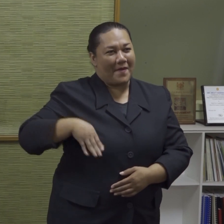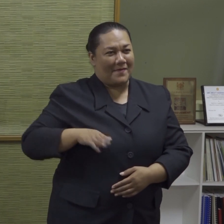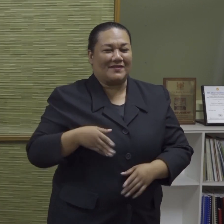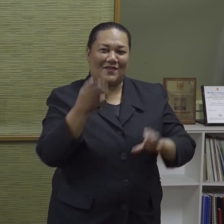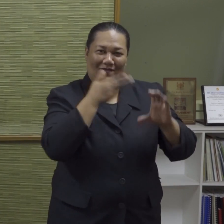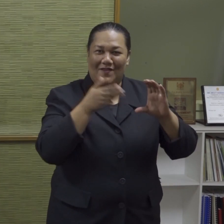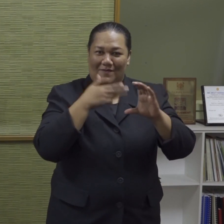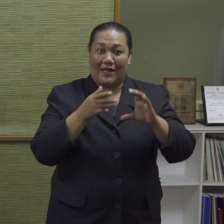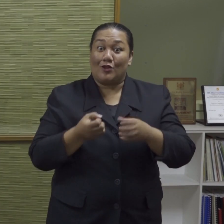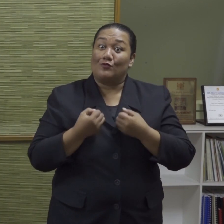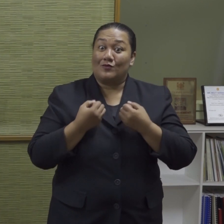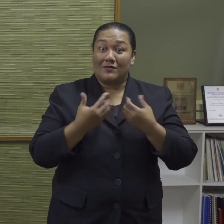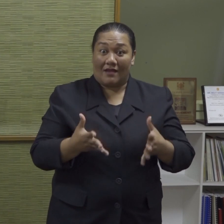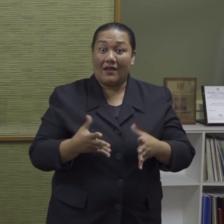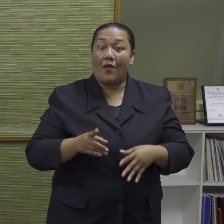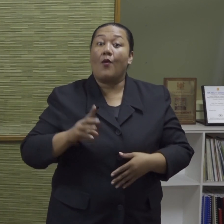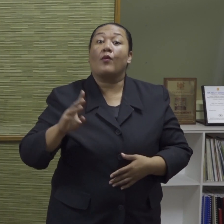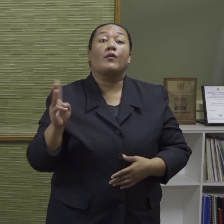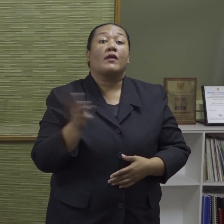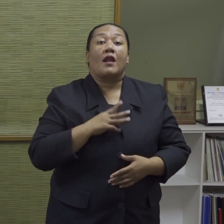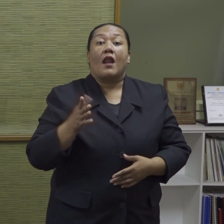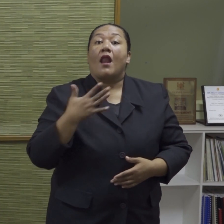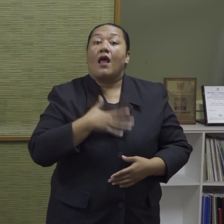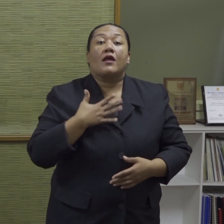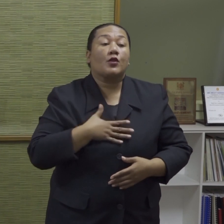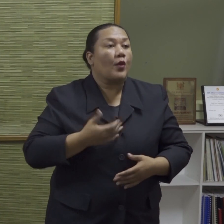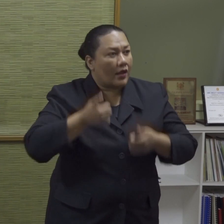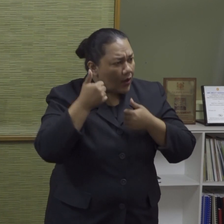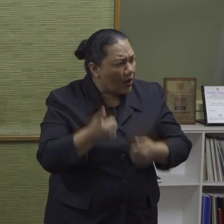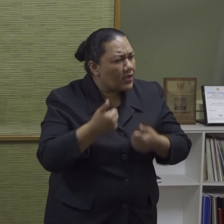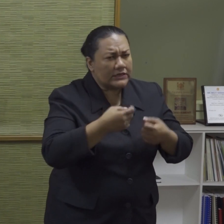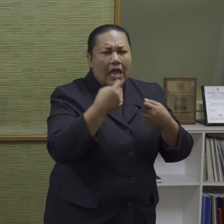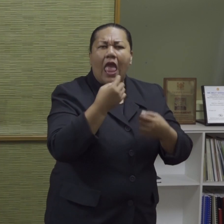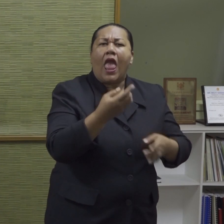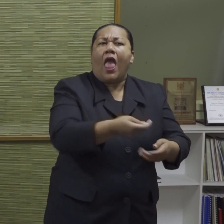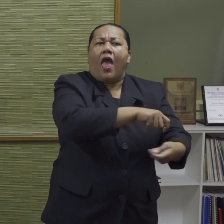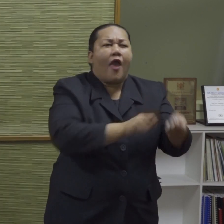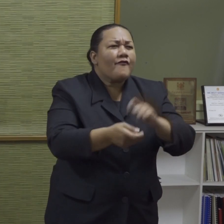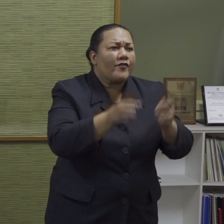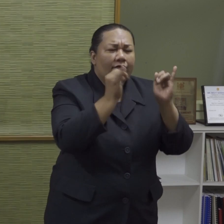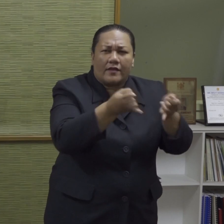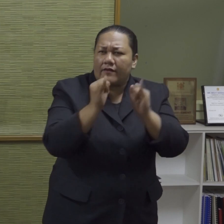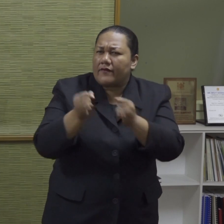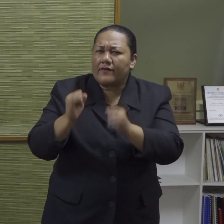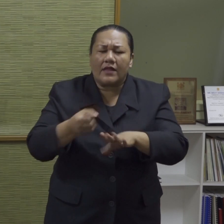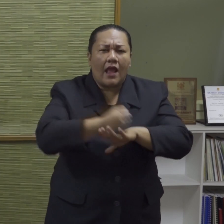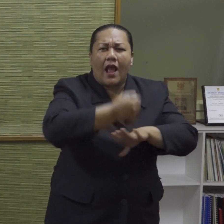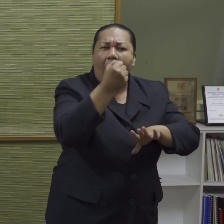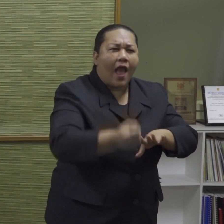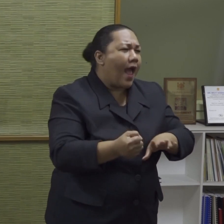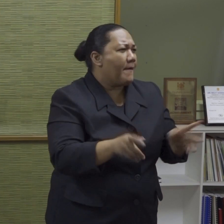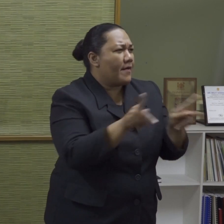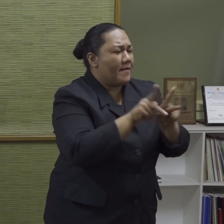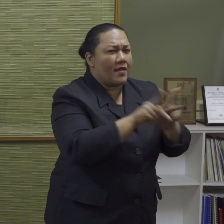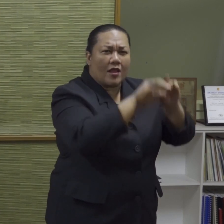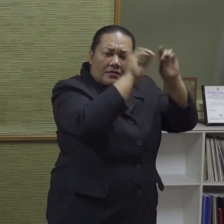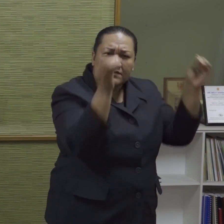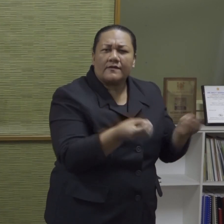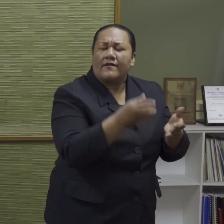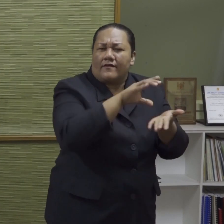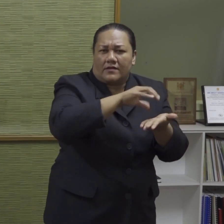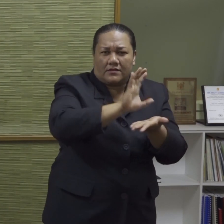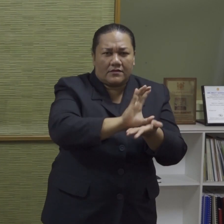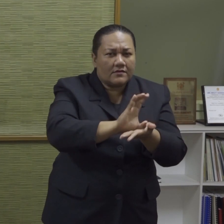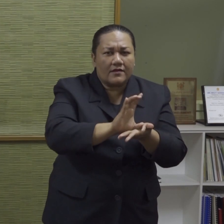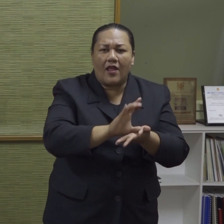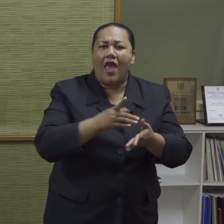To begin with, I would like to acknowledge the effort of individual governments, development partners, civil society organizations,